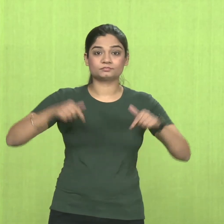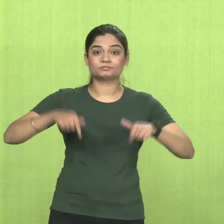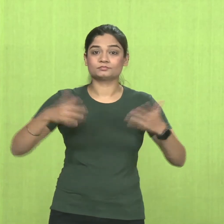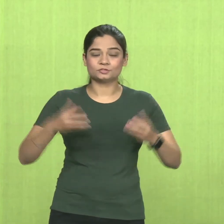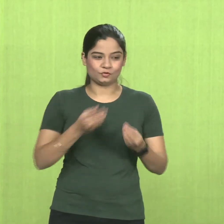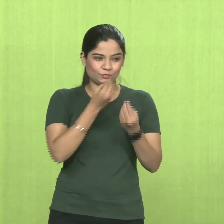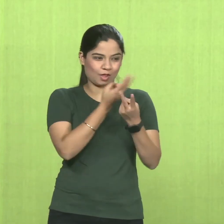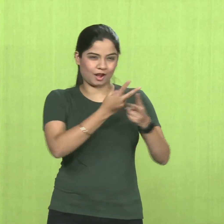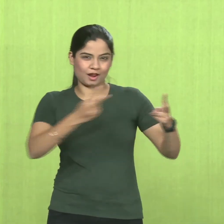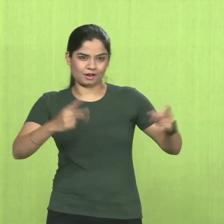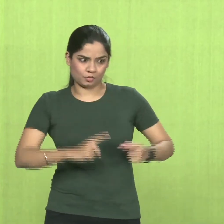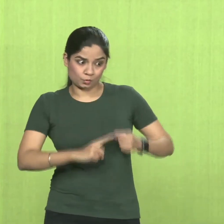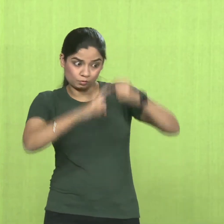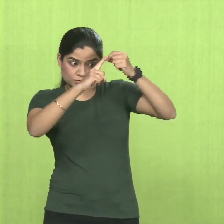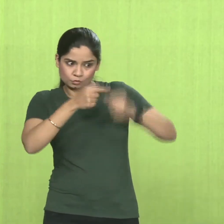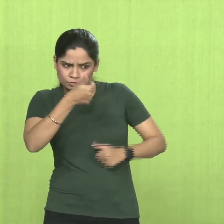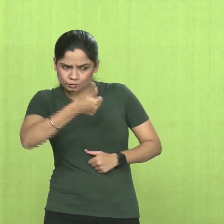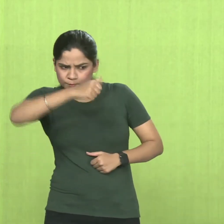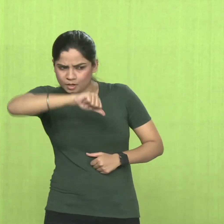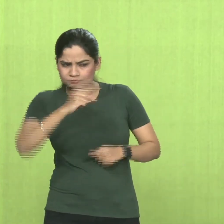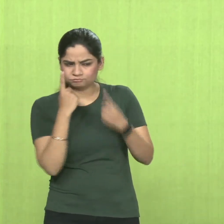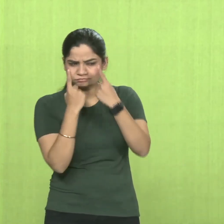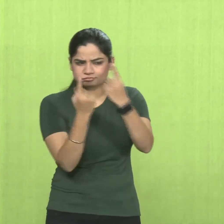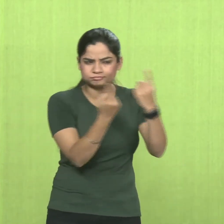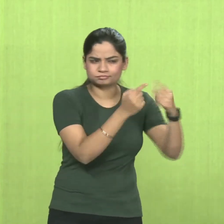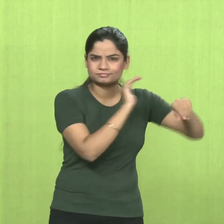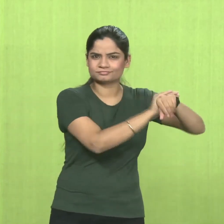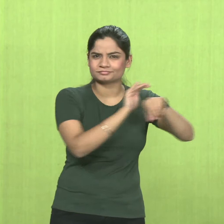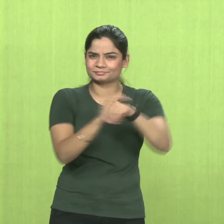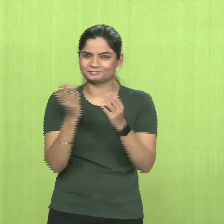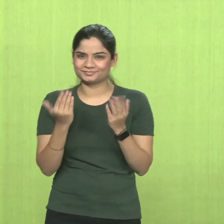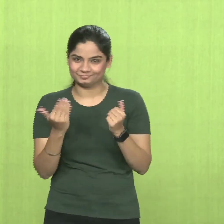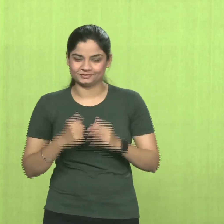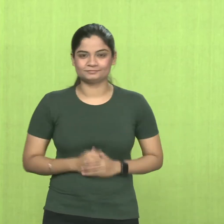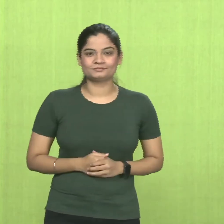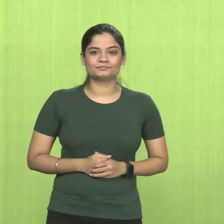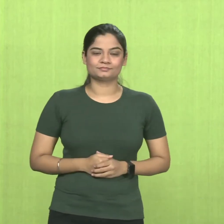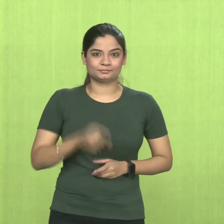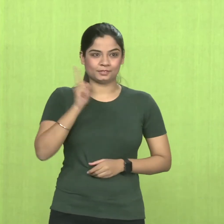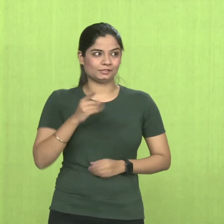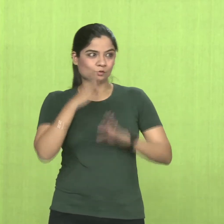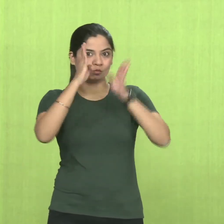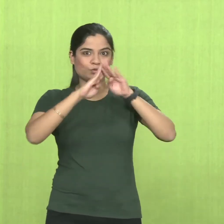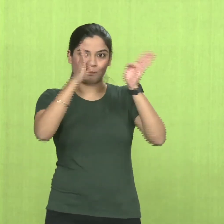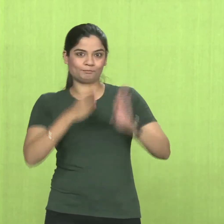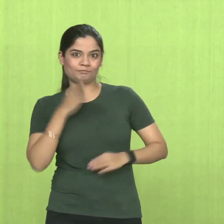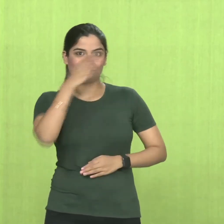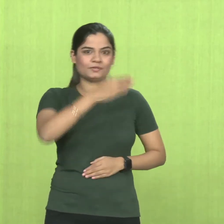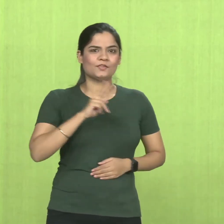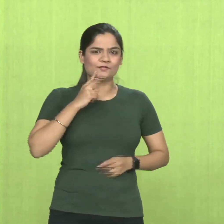Let's discuss quality indicators while purchasing the food that we have to remember. Whenever we go to a store to